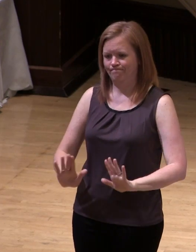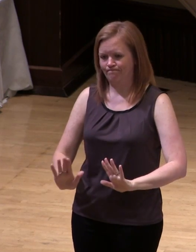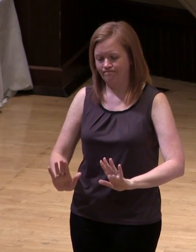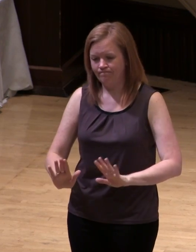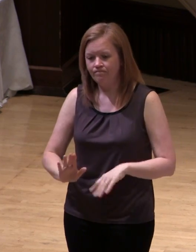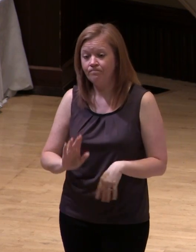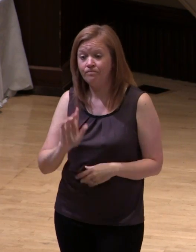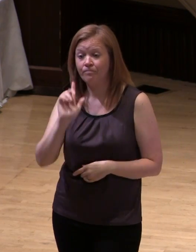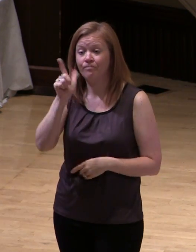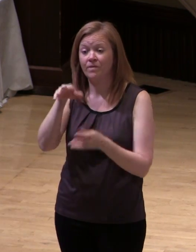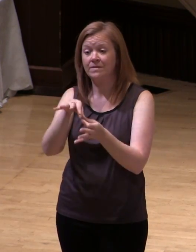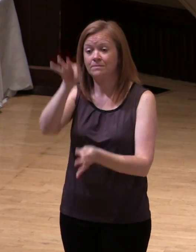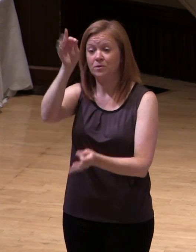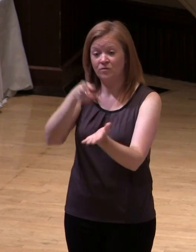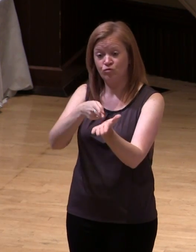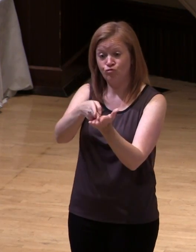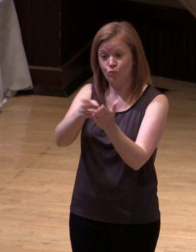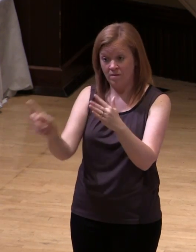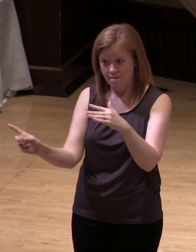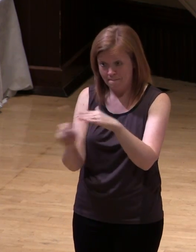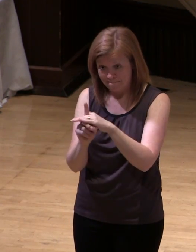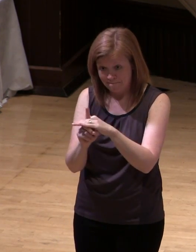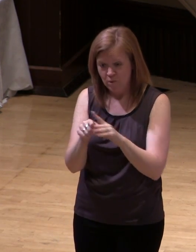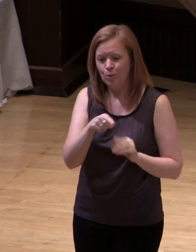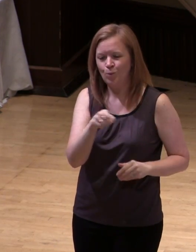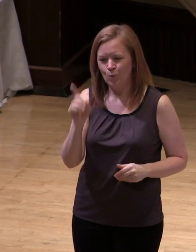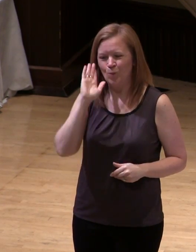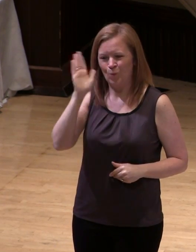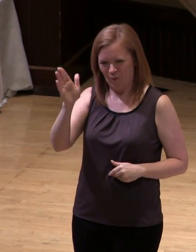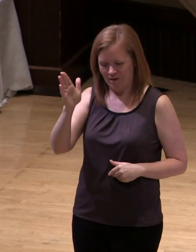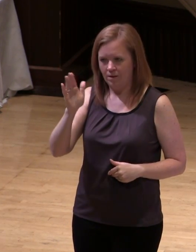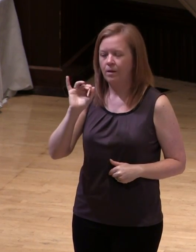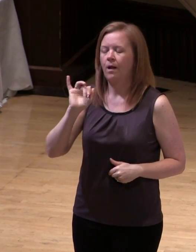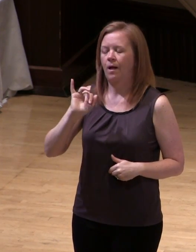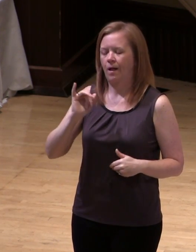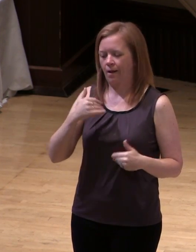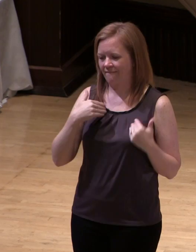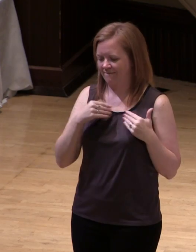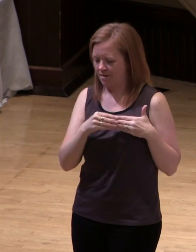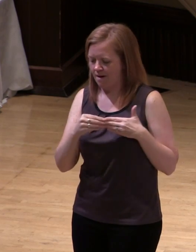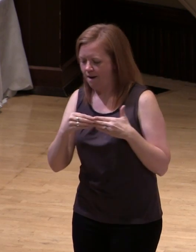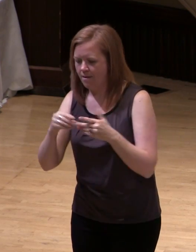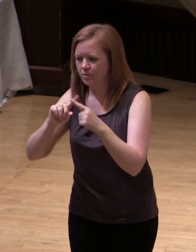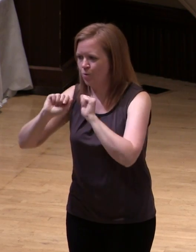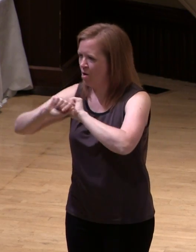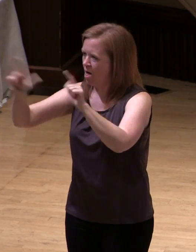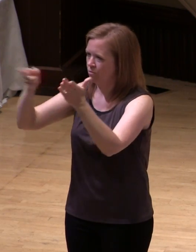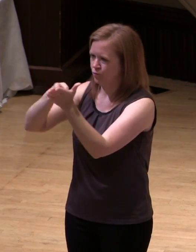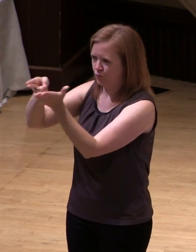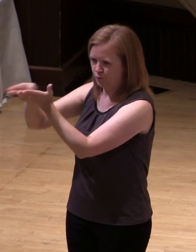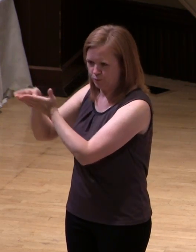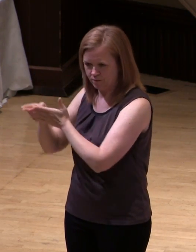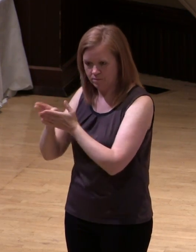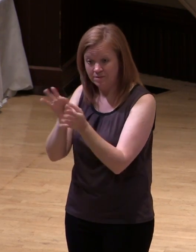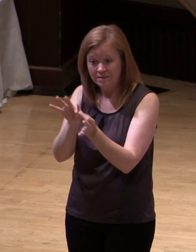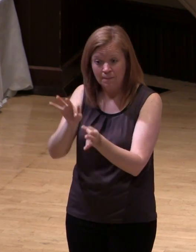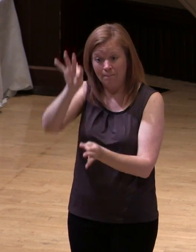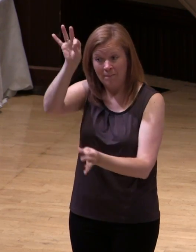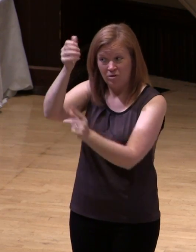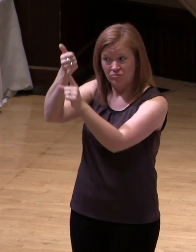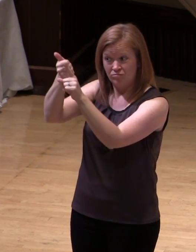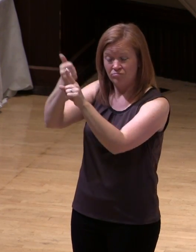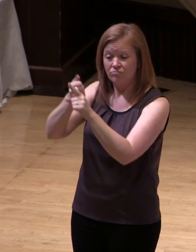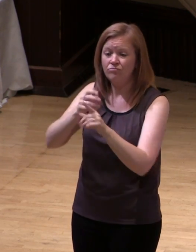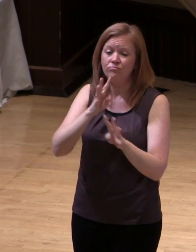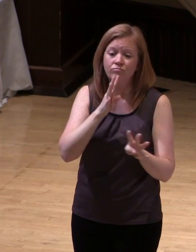But when the Spirit of truth comes, you will be guided to all truth. This Spirit will not speak on her own